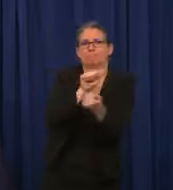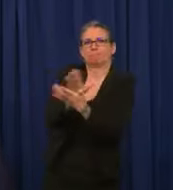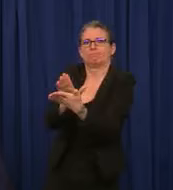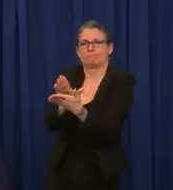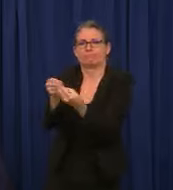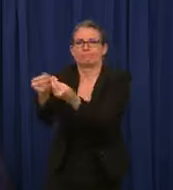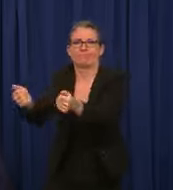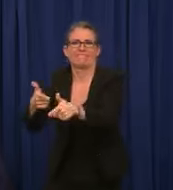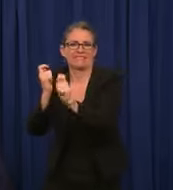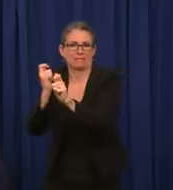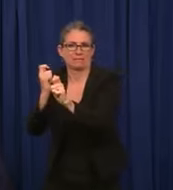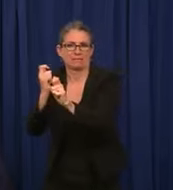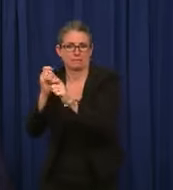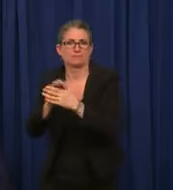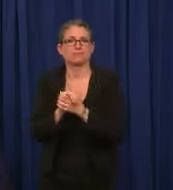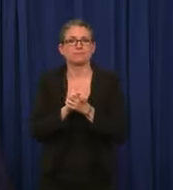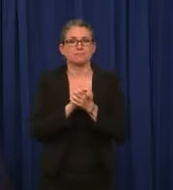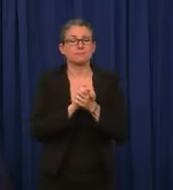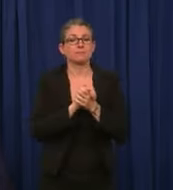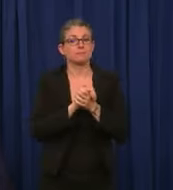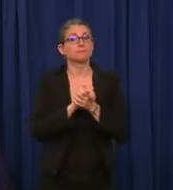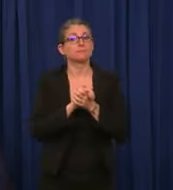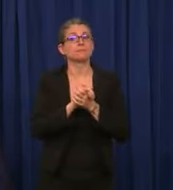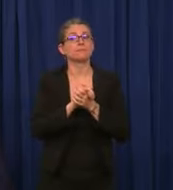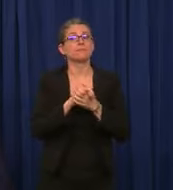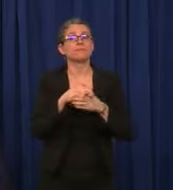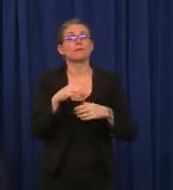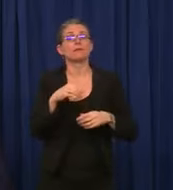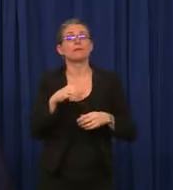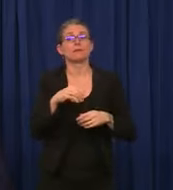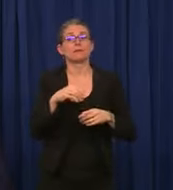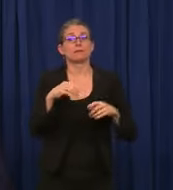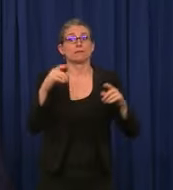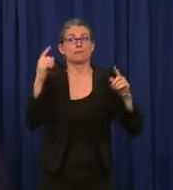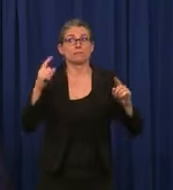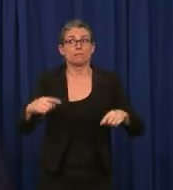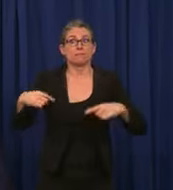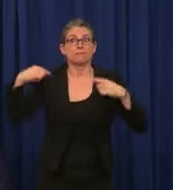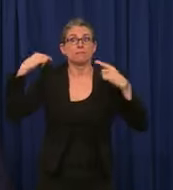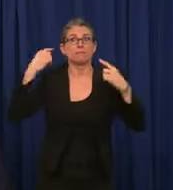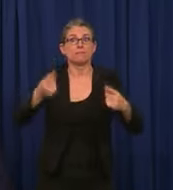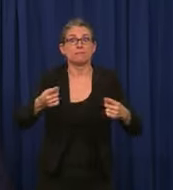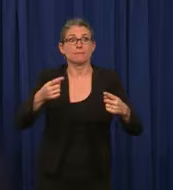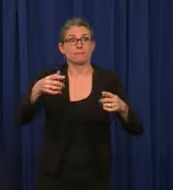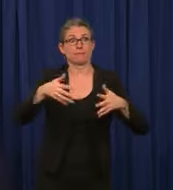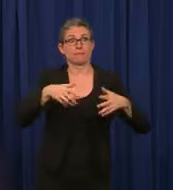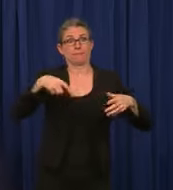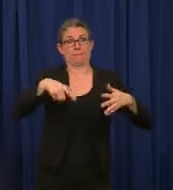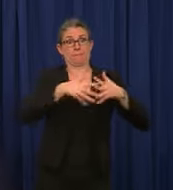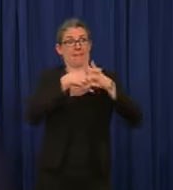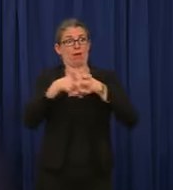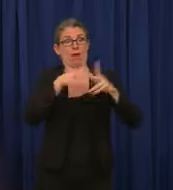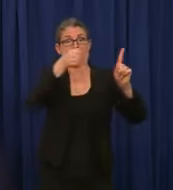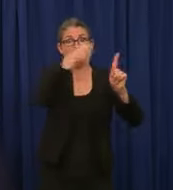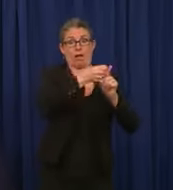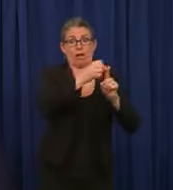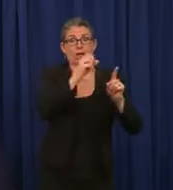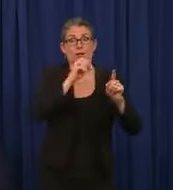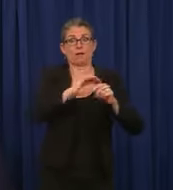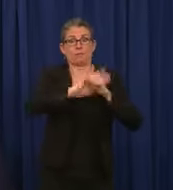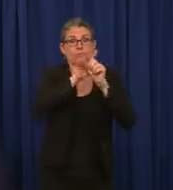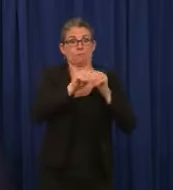about COVID-19, given the way that we know it spreads by respiratory droplets in close